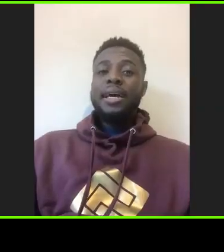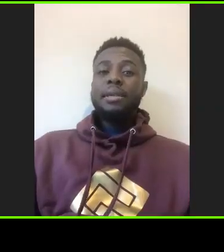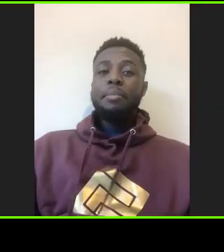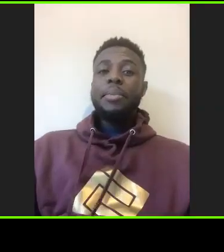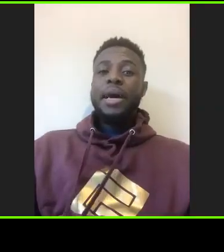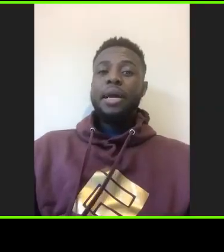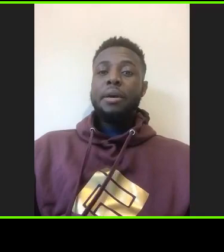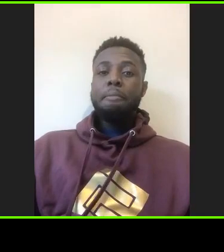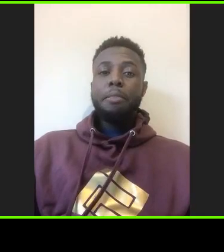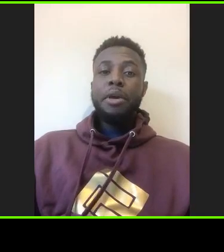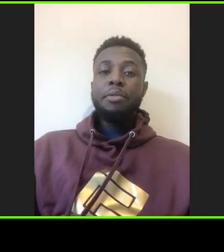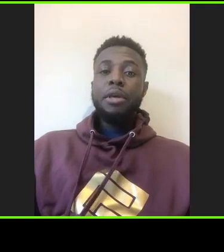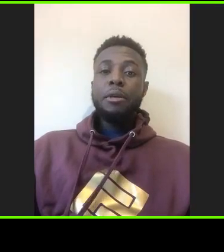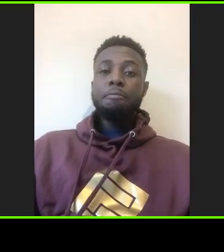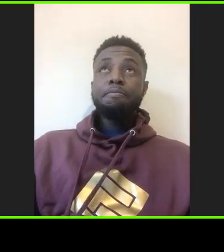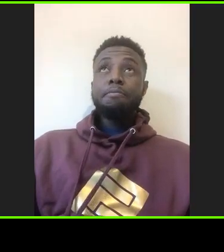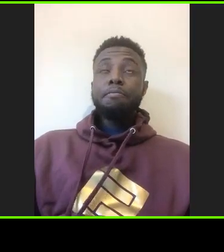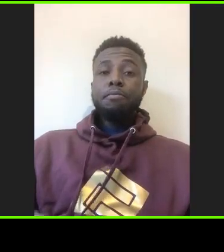projected that by